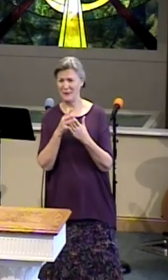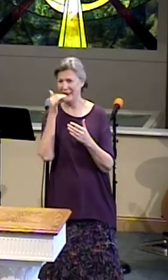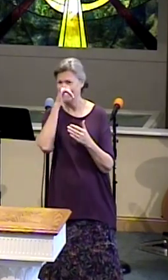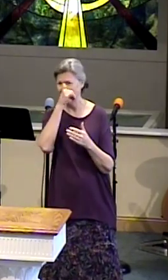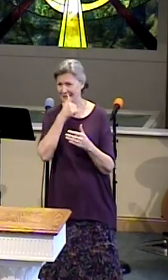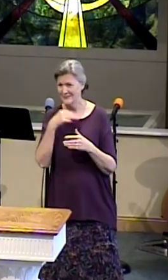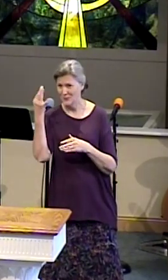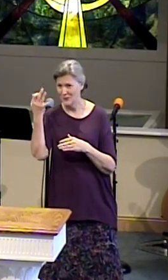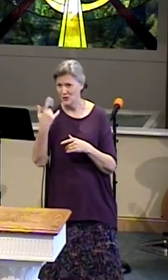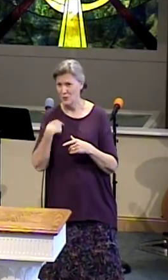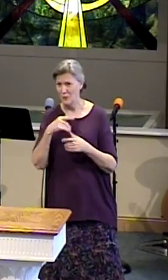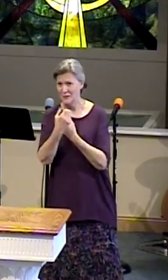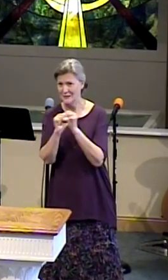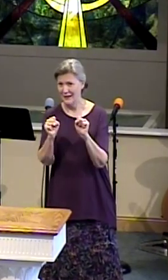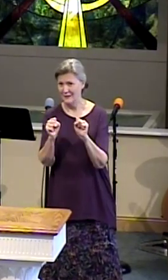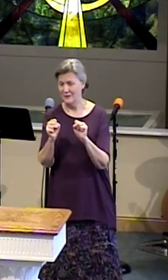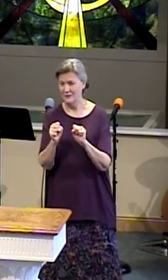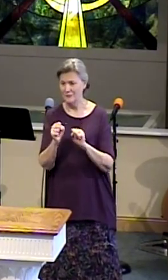So, Christ!